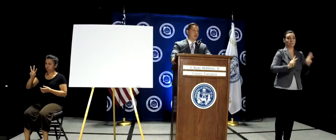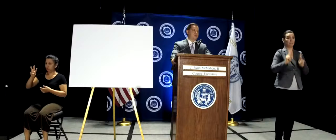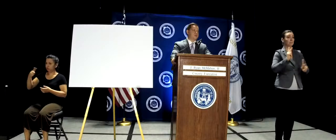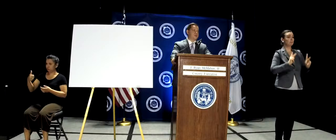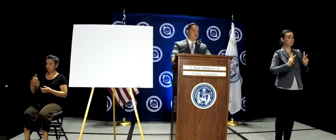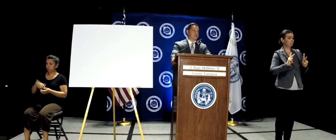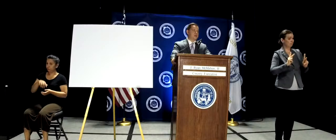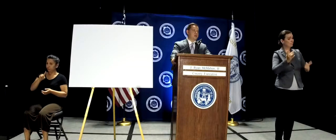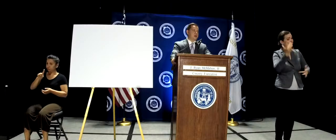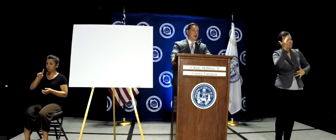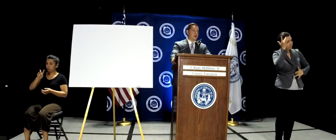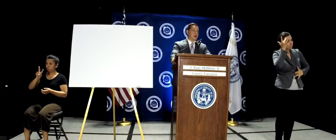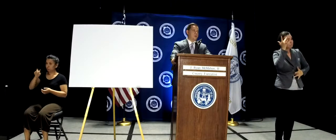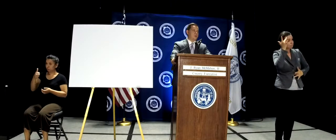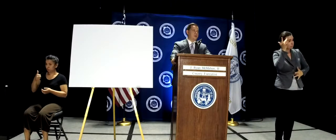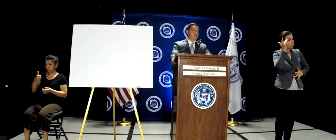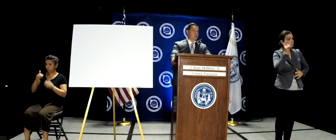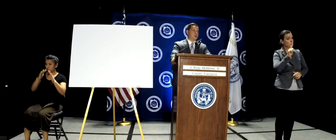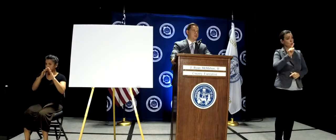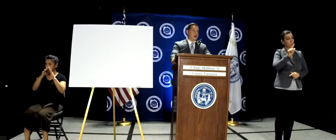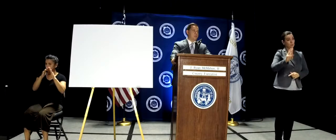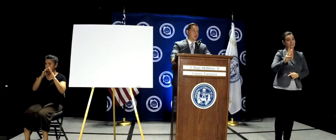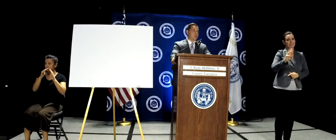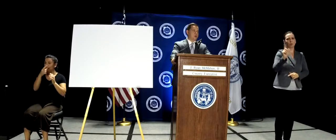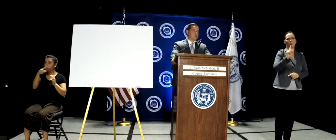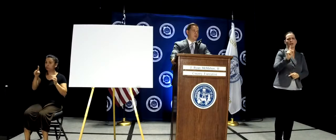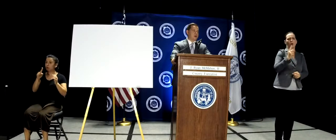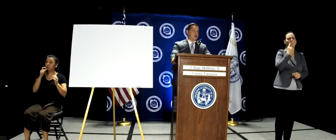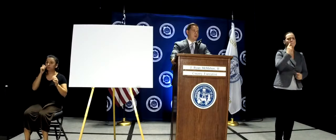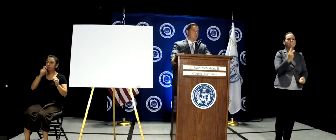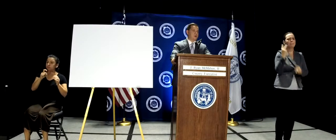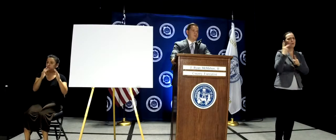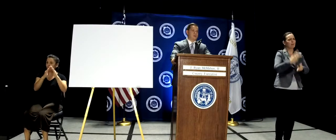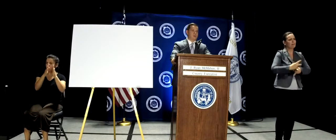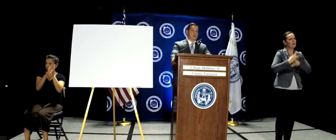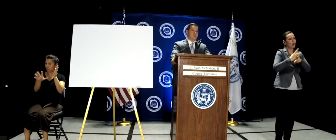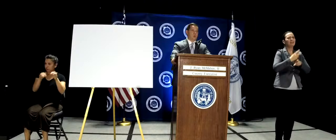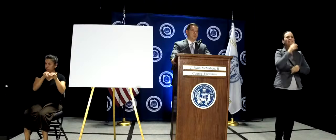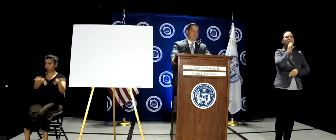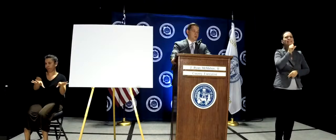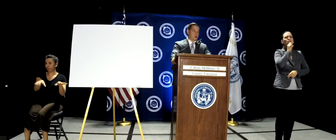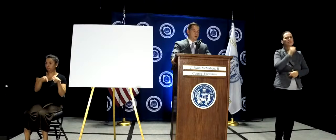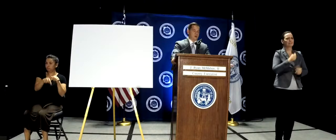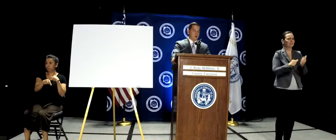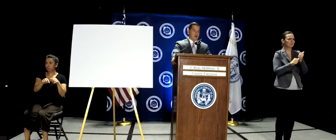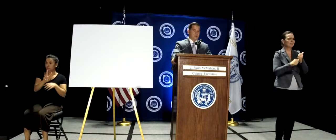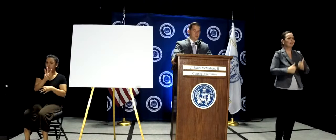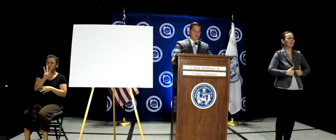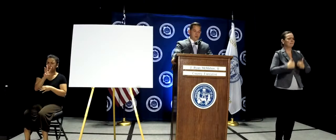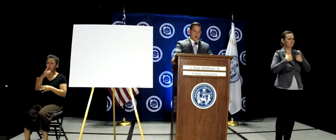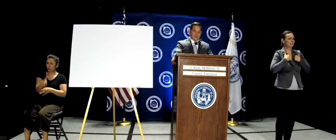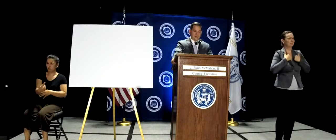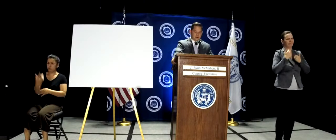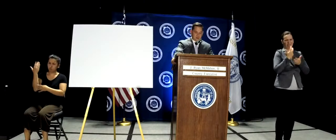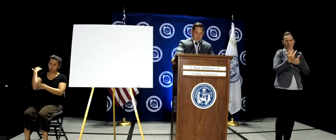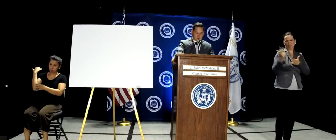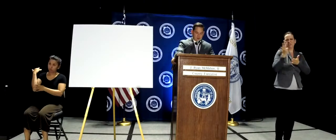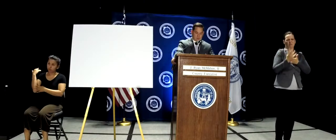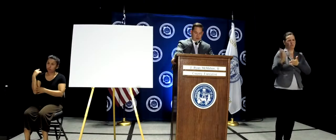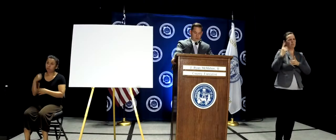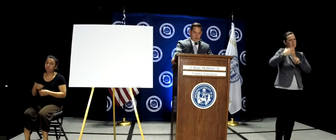memory care facility that we experienced an outbreak with roughly 3 to 4 weeks ago. Gives you an